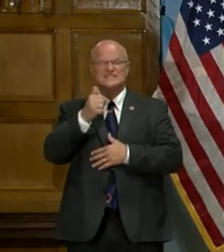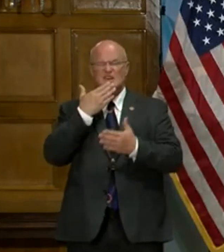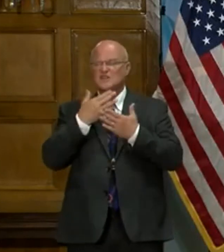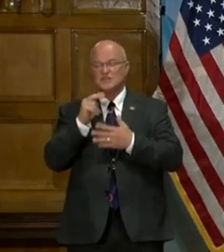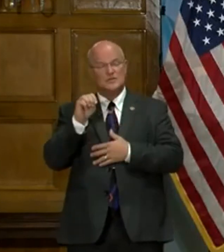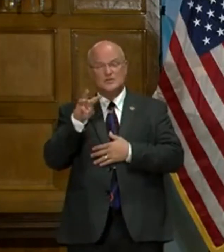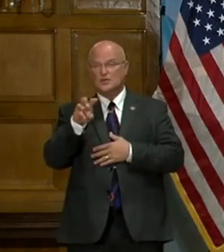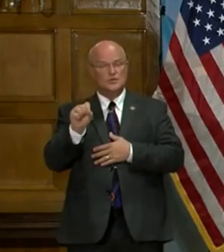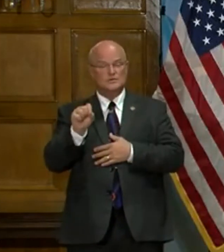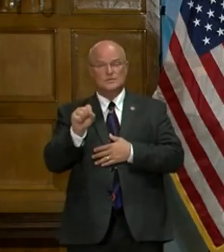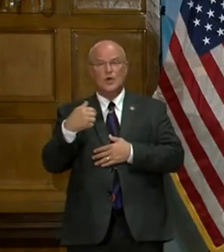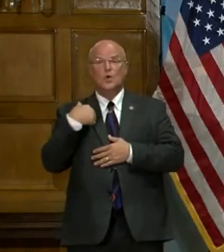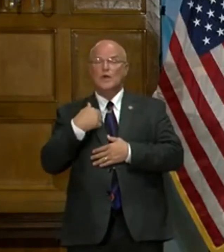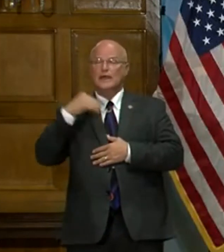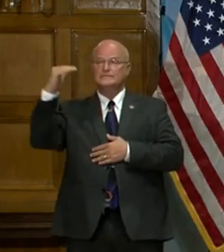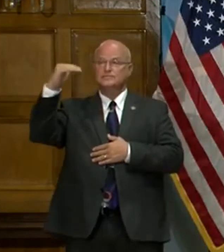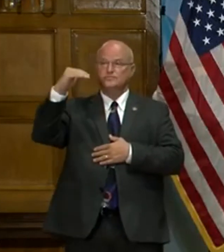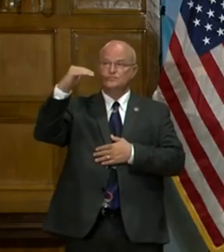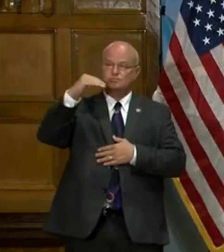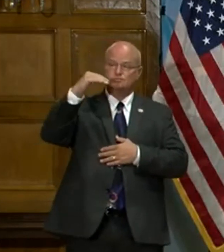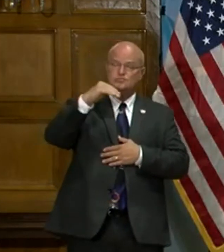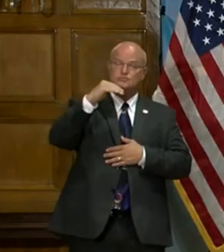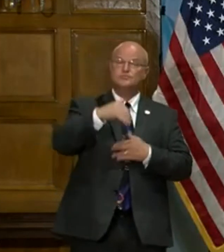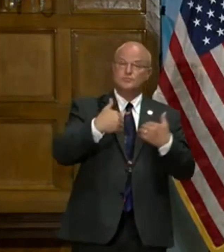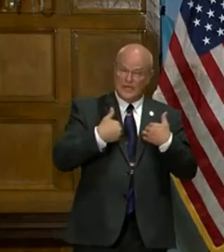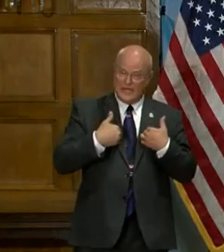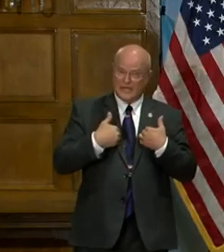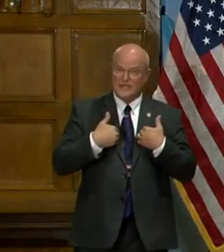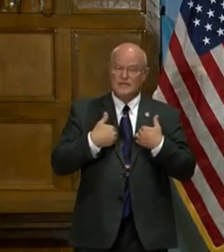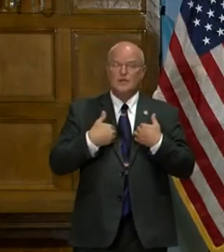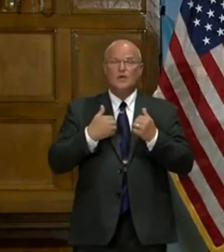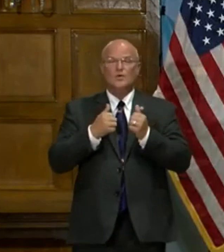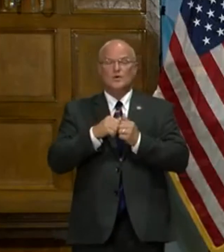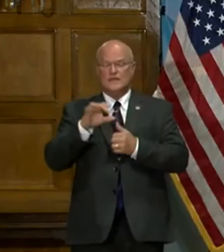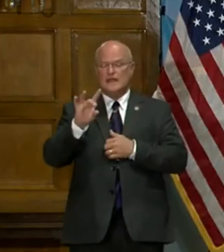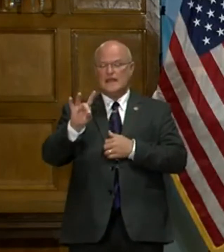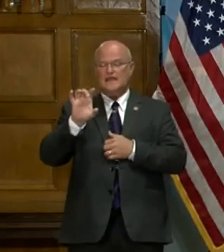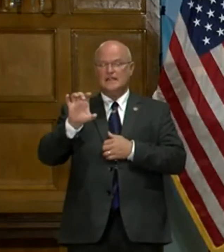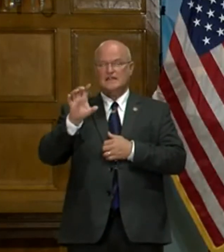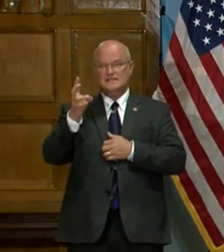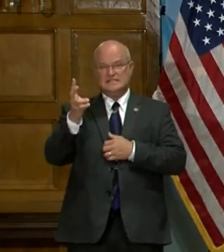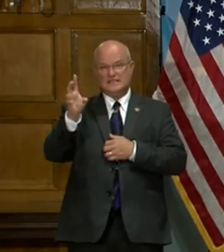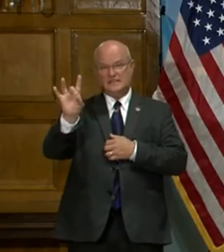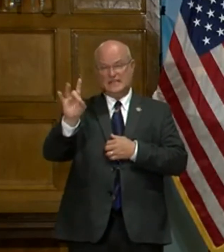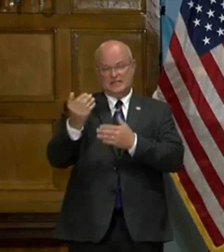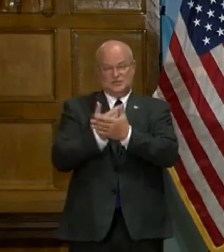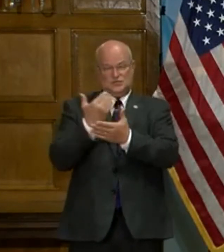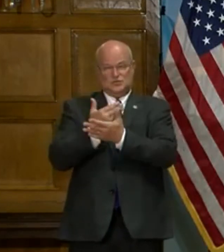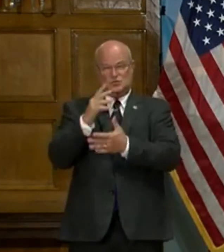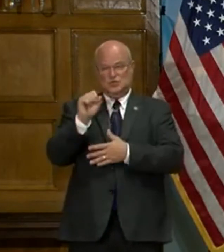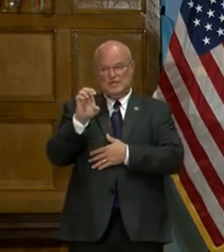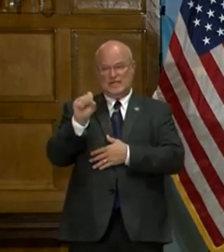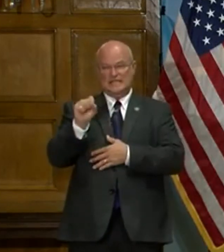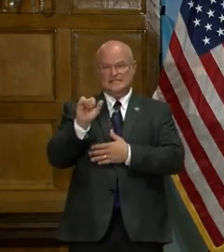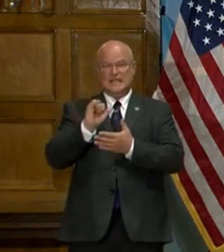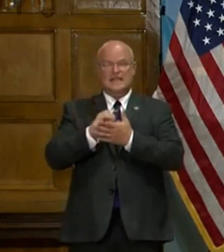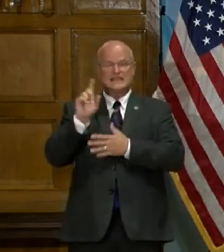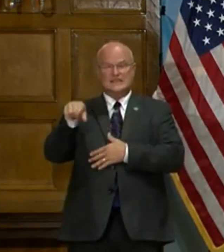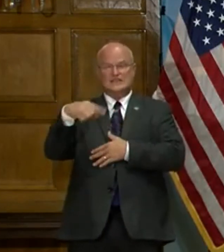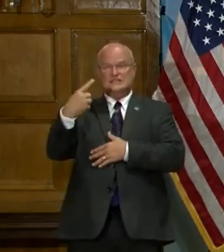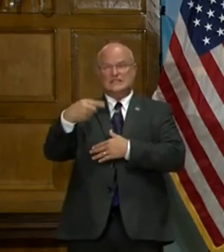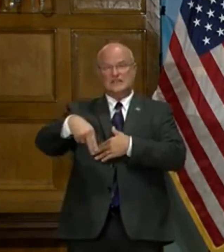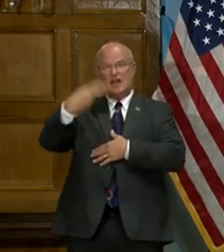good news. We had a downward trend, but with 878 new cases, that's our